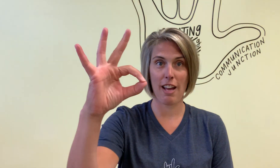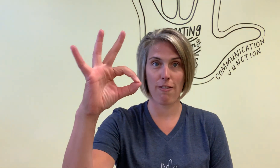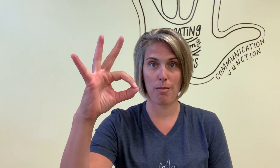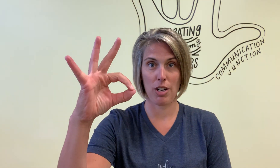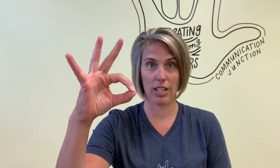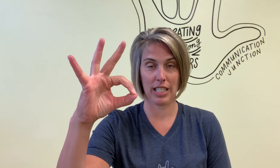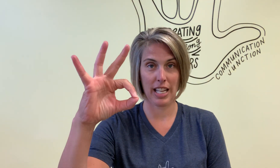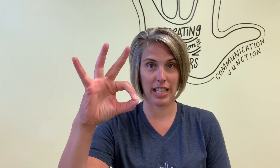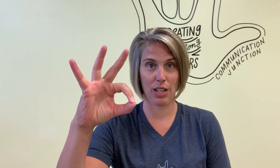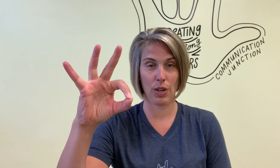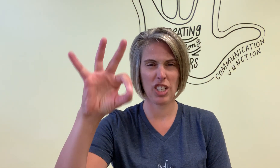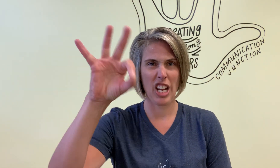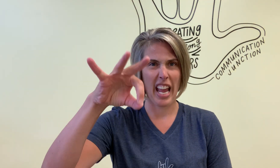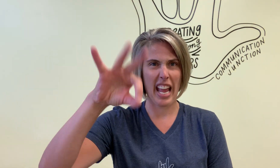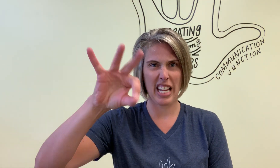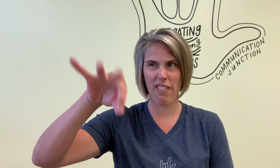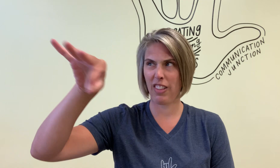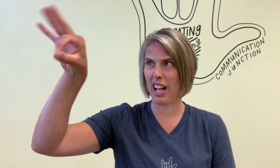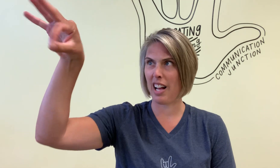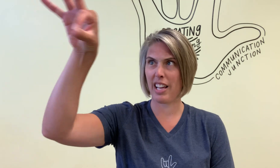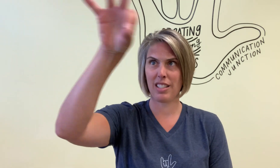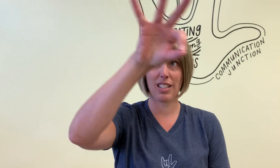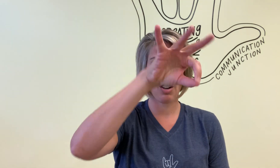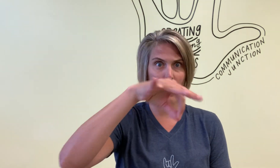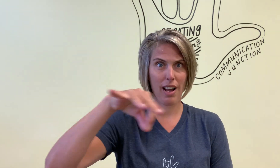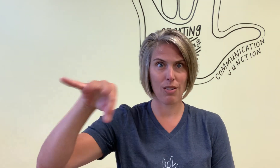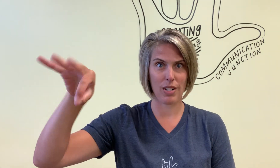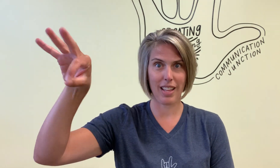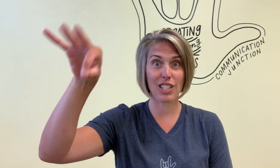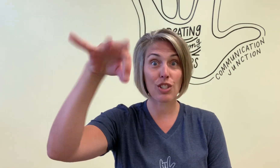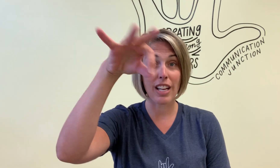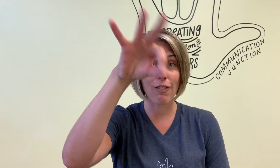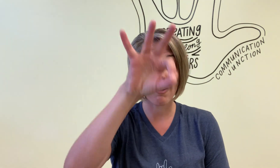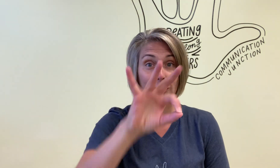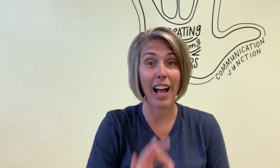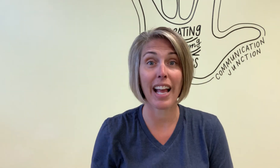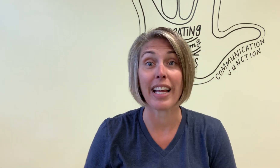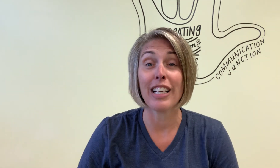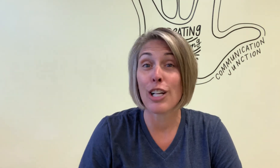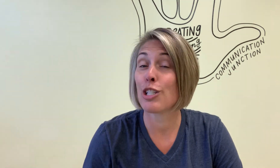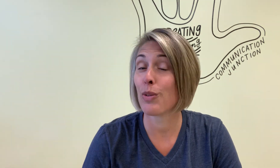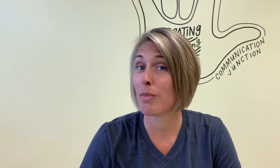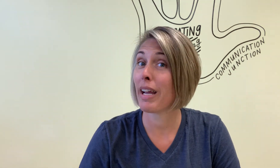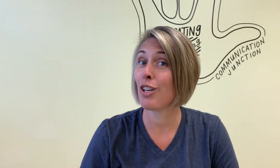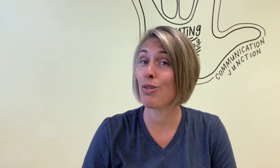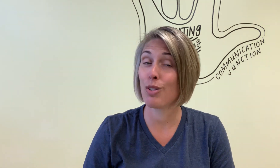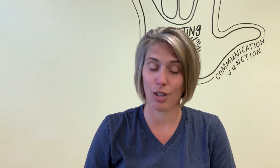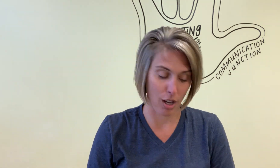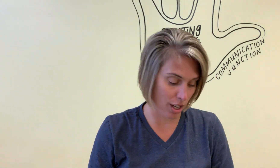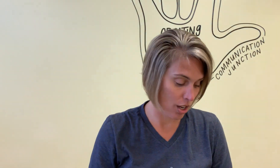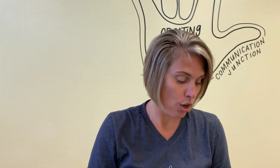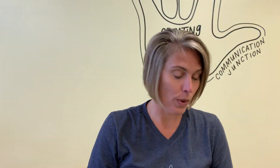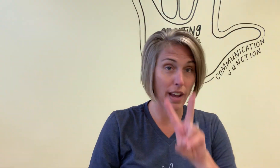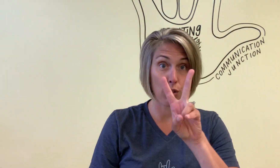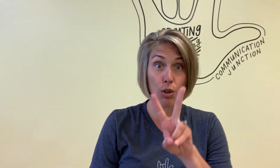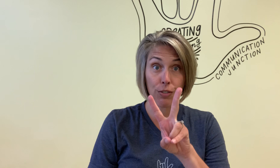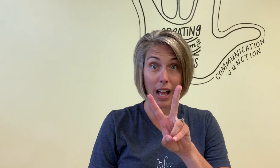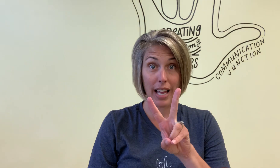F in American Sign Language, and he flies around. That's our sign for fly. So in my new song, we have 2